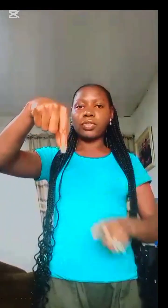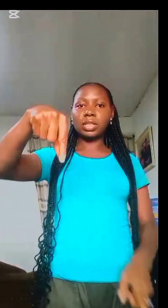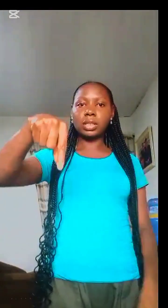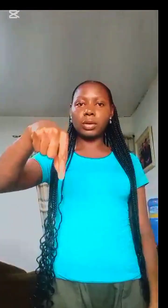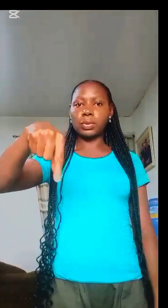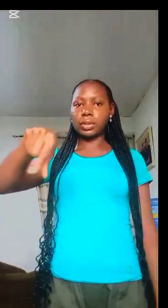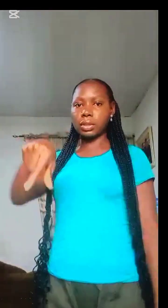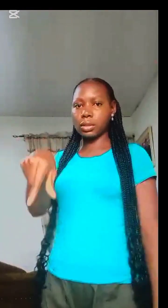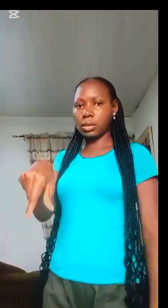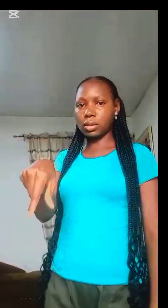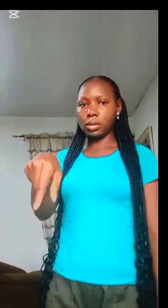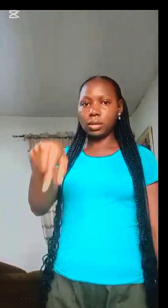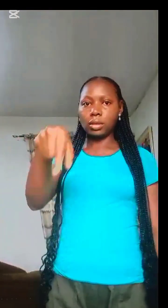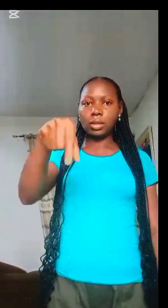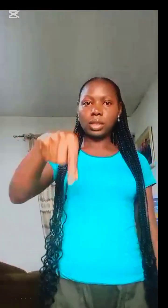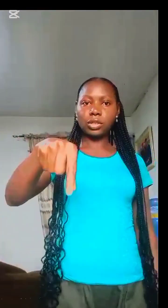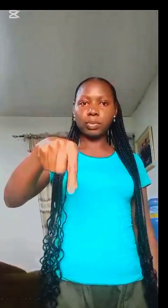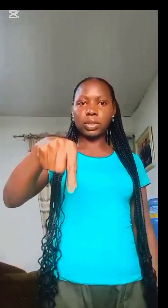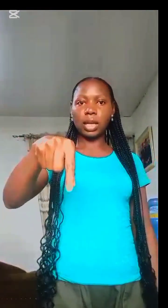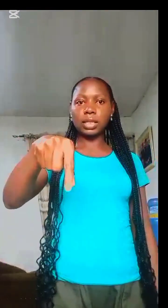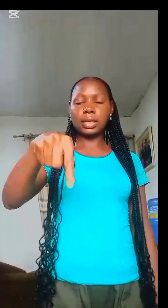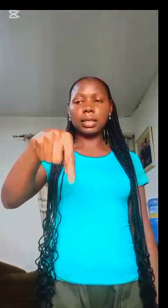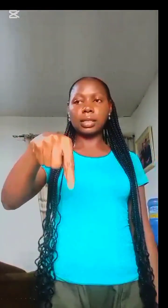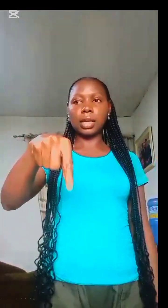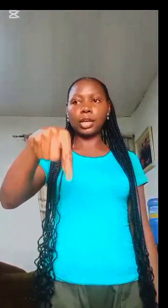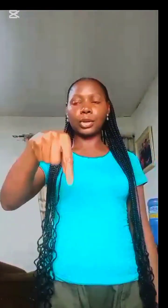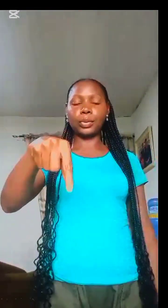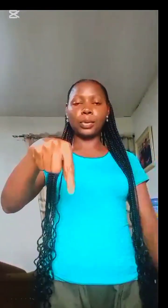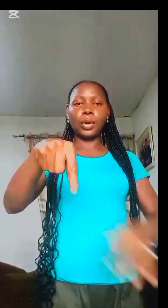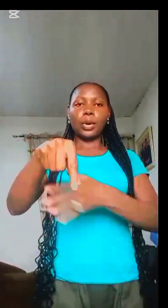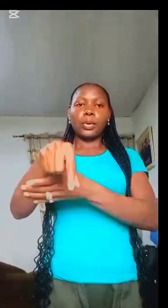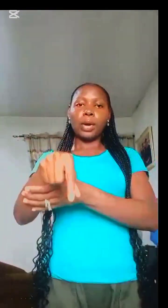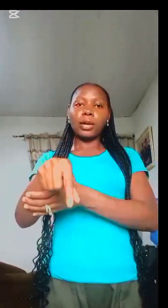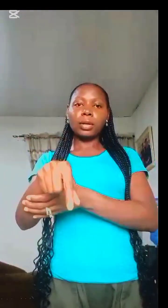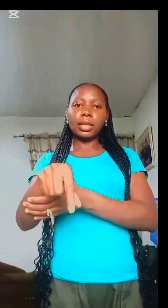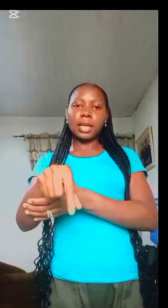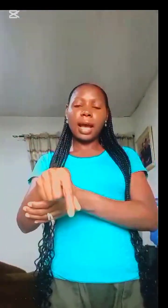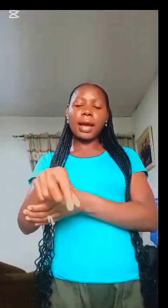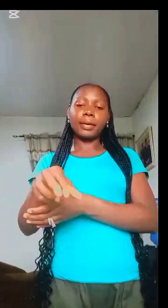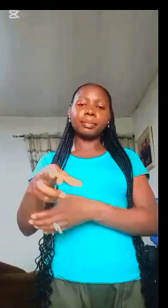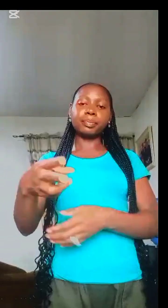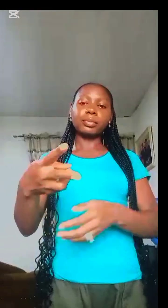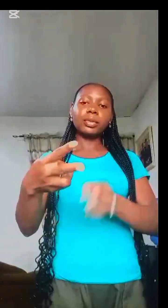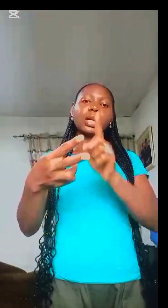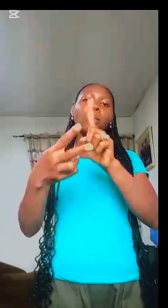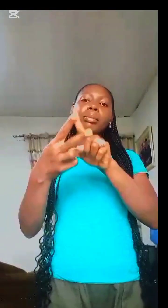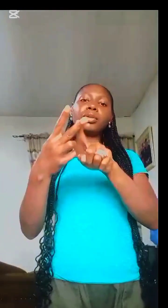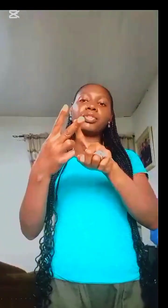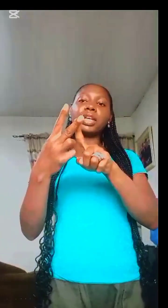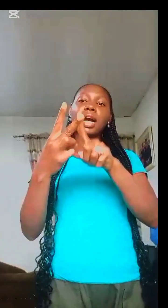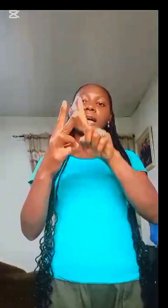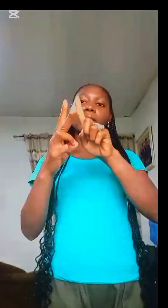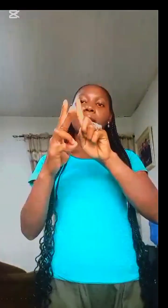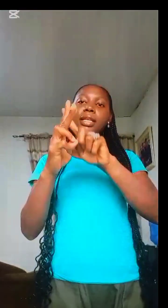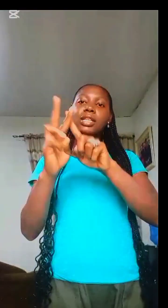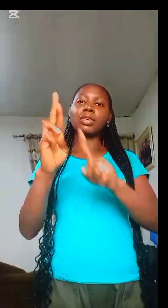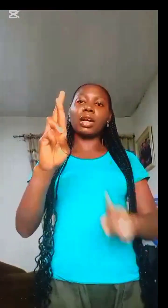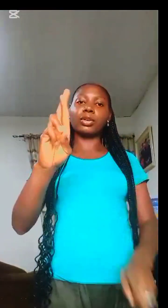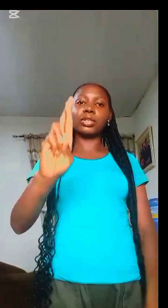facing downwards. This represents letter Q. While letter R, our middle finger and our index finger